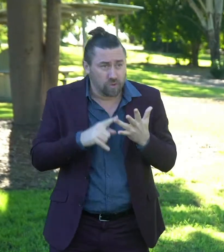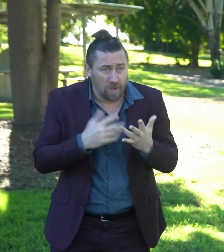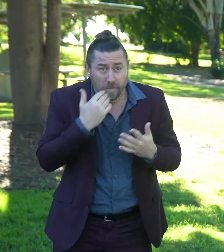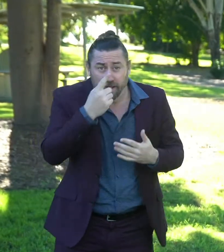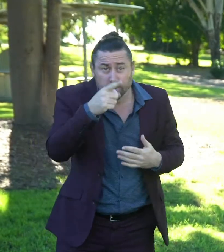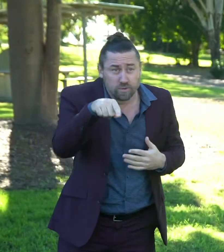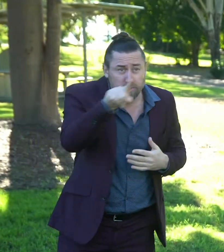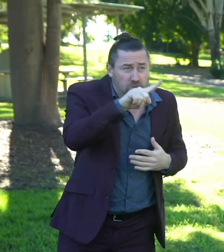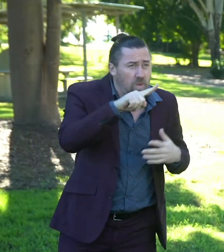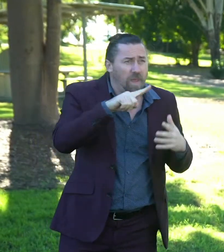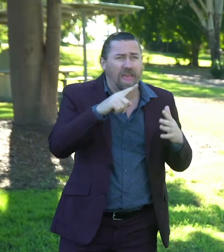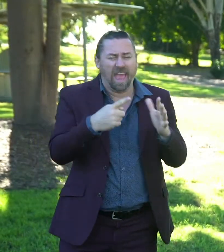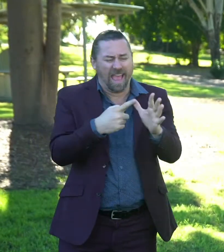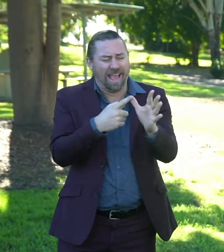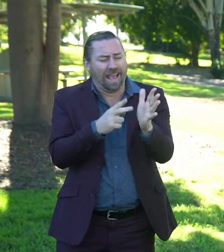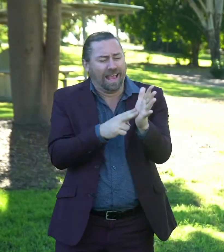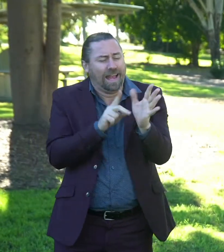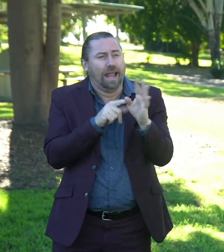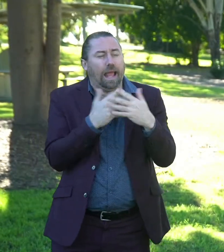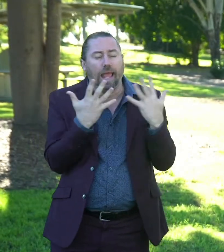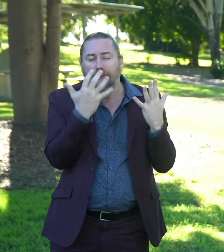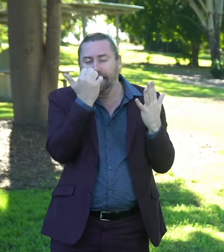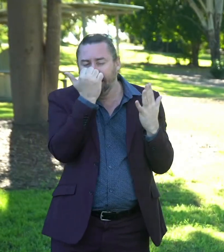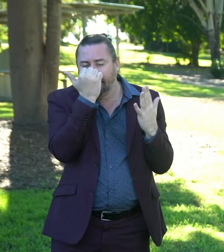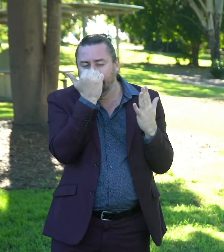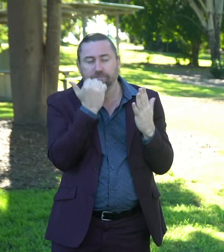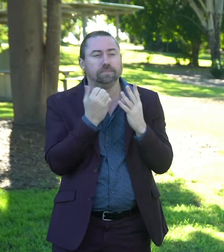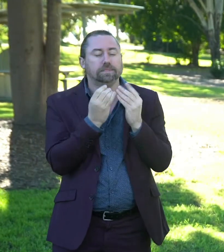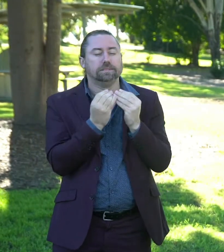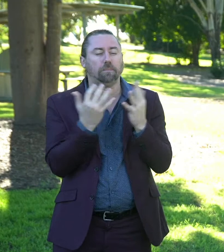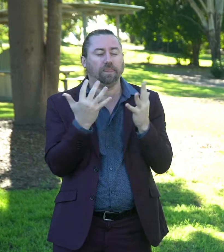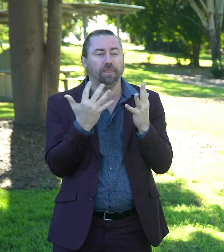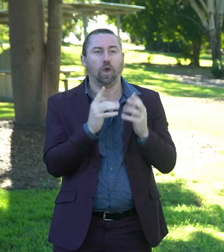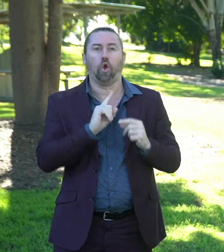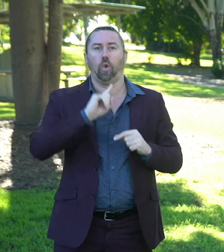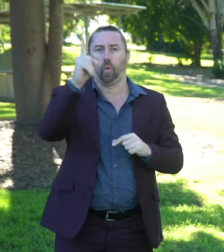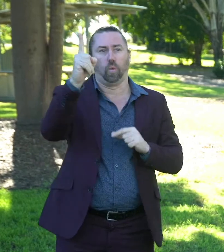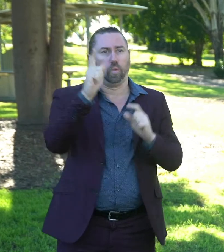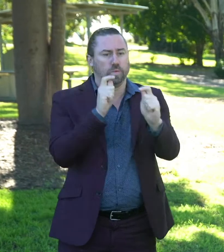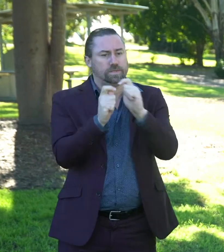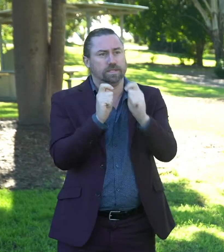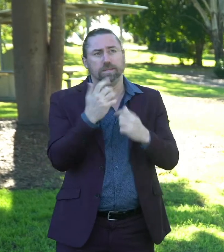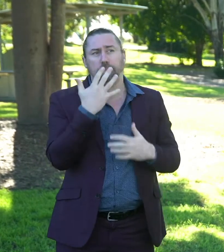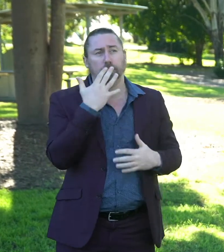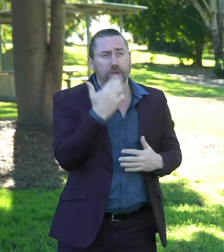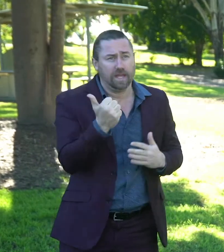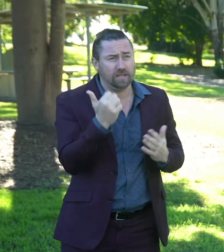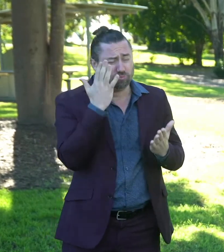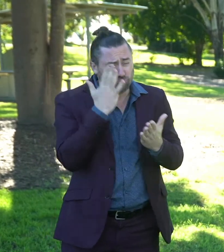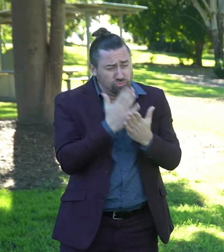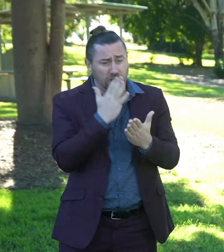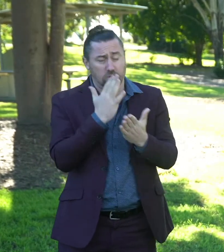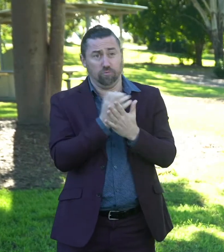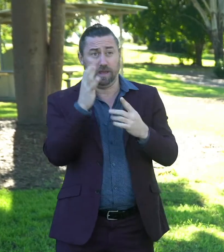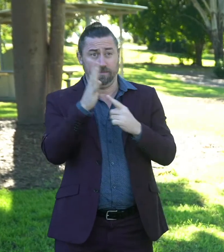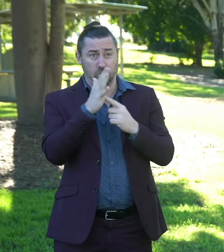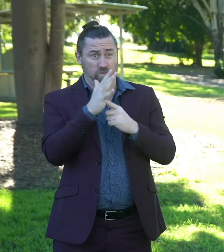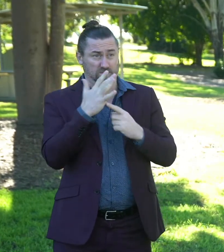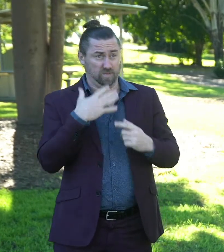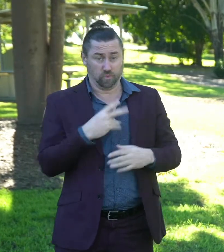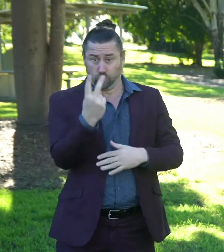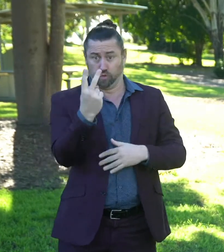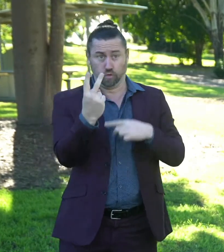if you have any symptoms, to go and get tested. It is absolutely critical because we've had